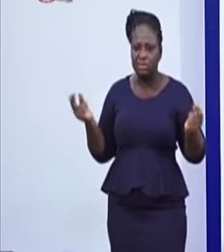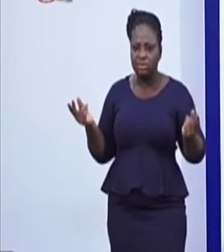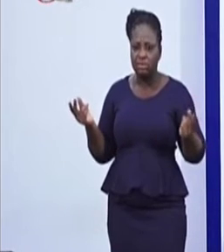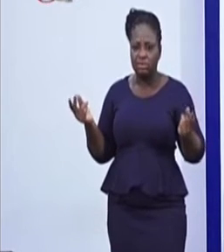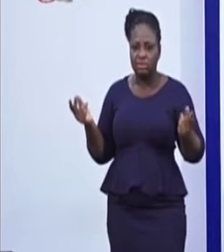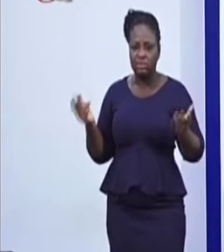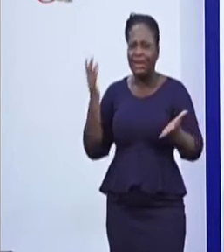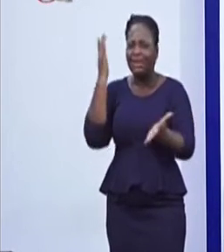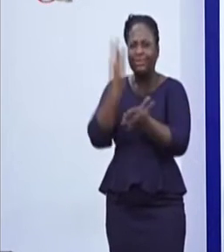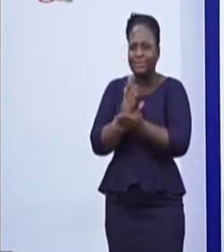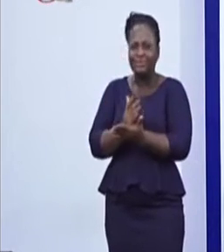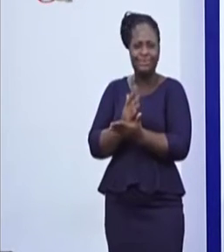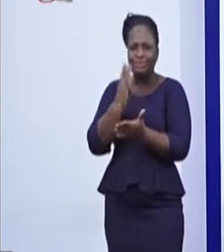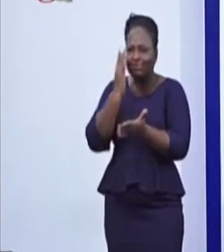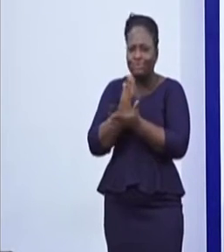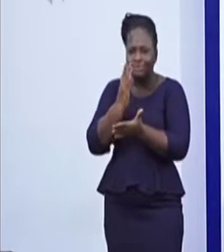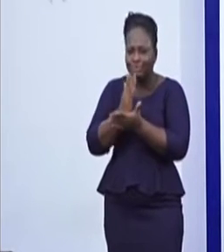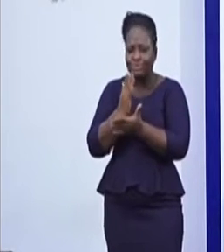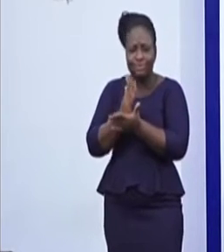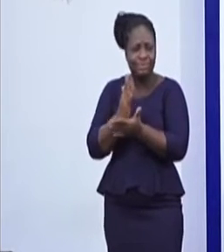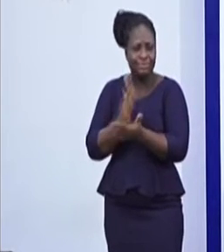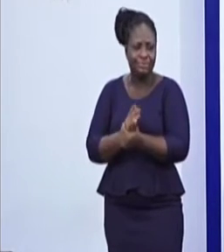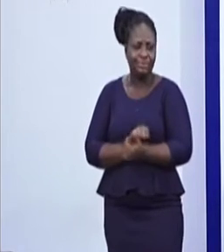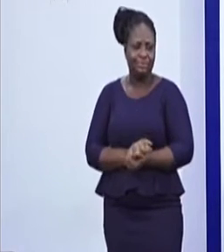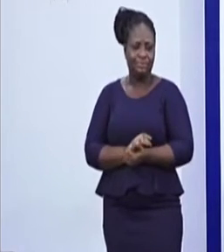avoid touching men.